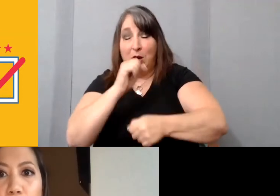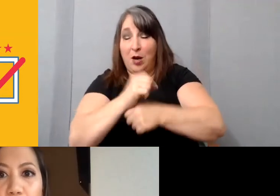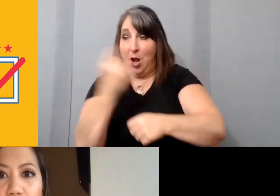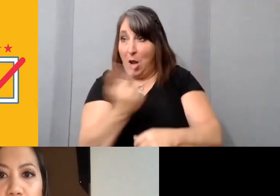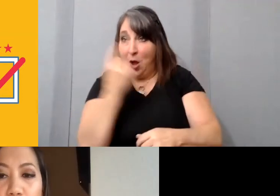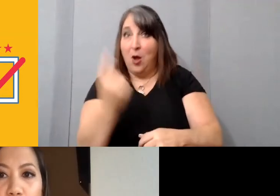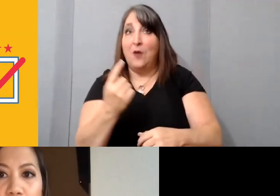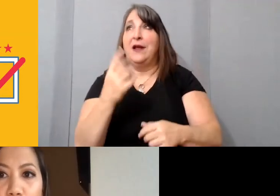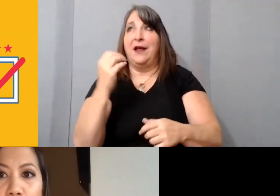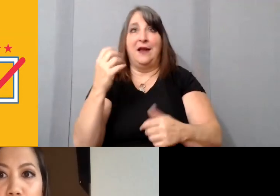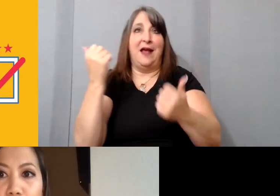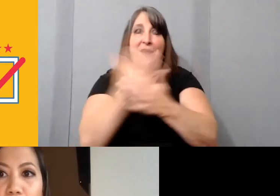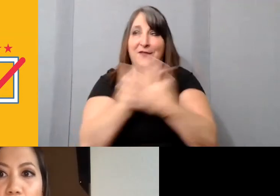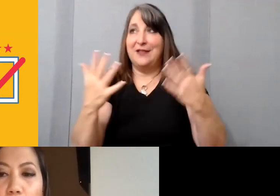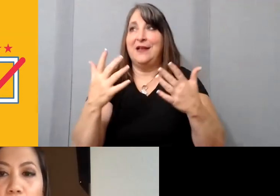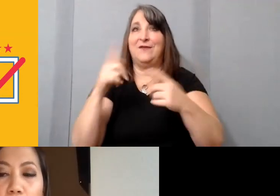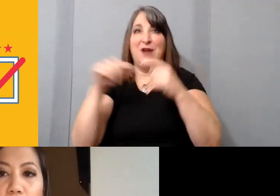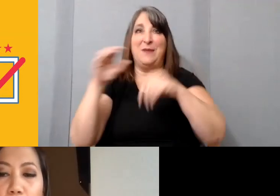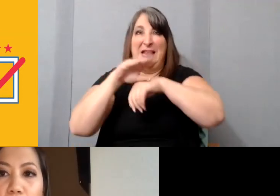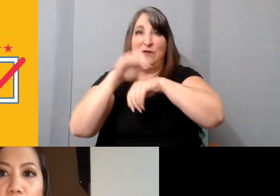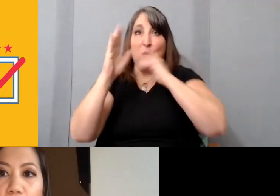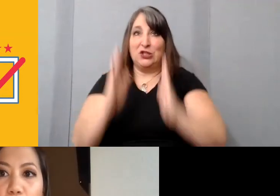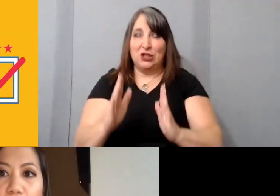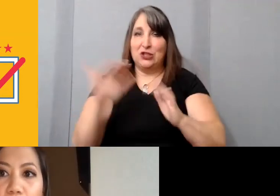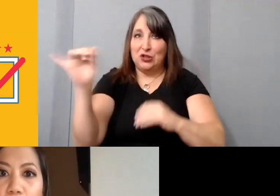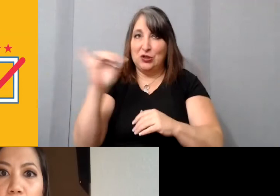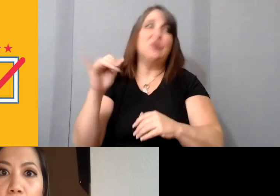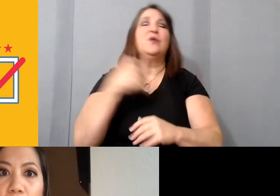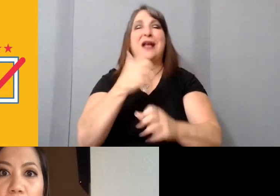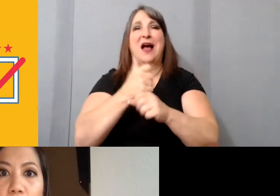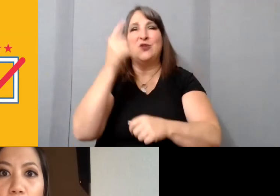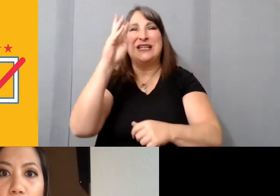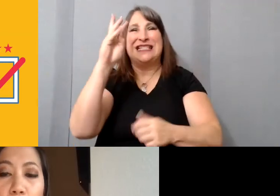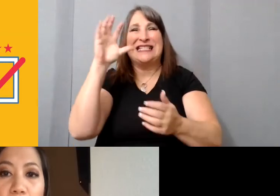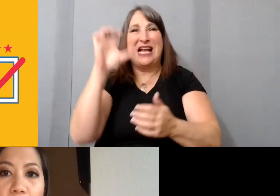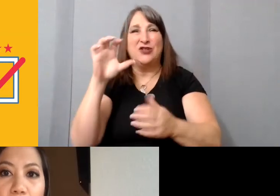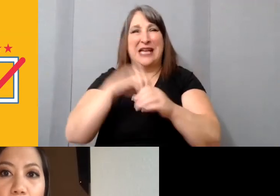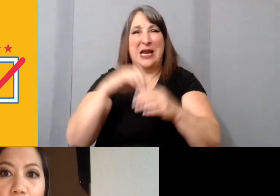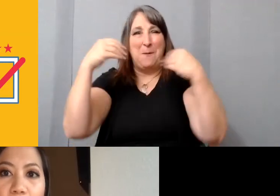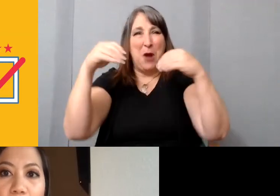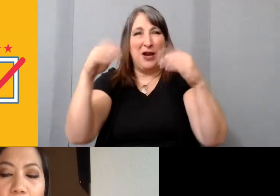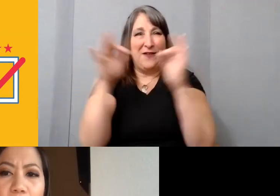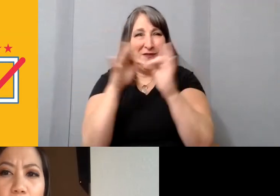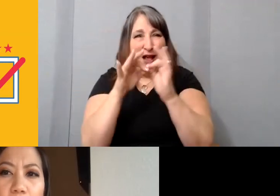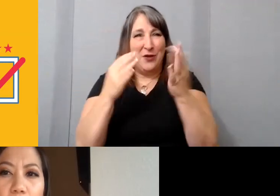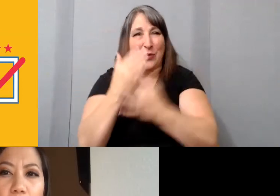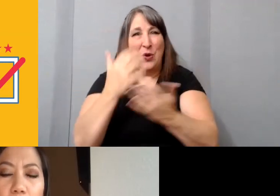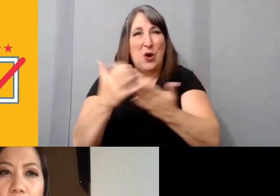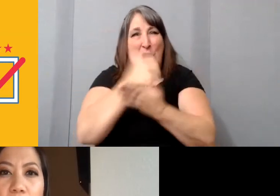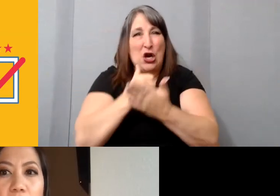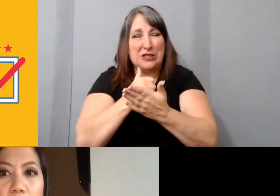all the reshares and posts from influencers, we earned about 2,600 in market value through earned media efforts. We had an